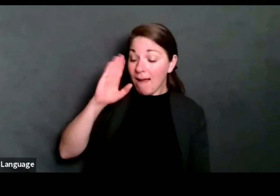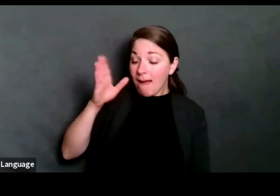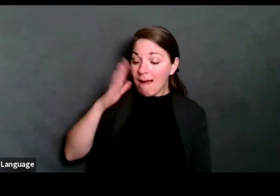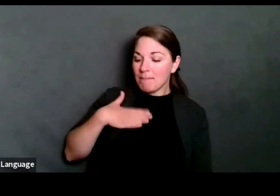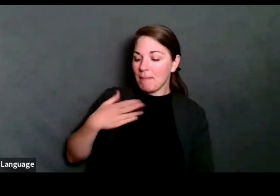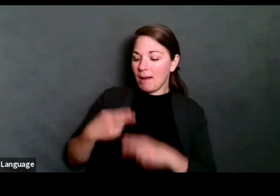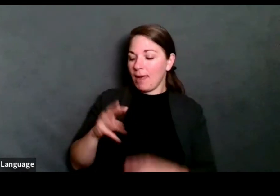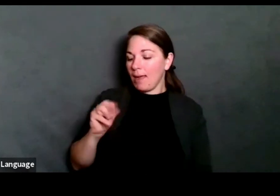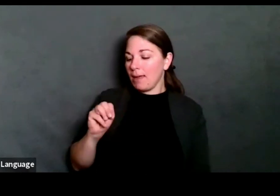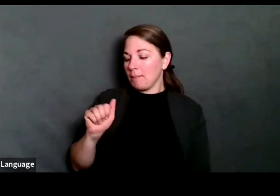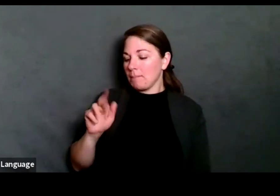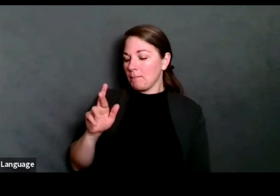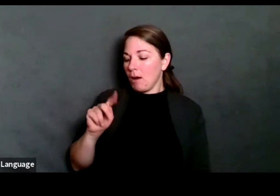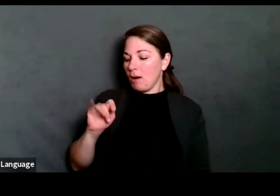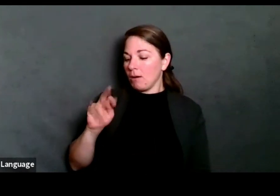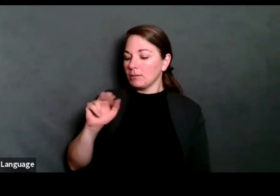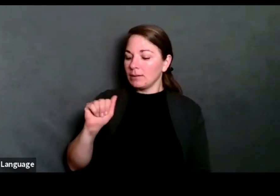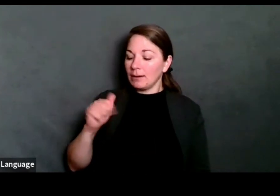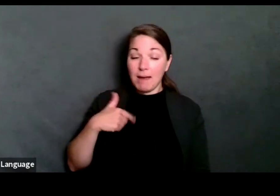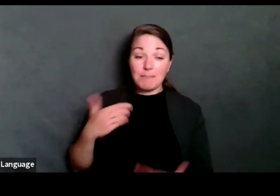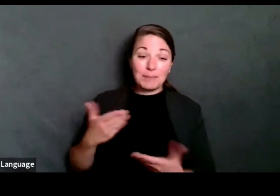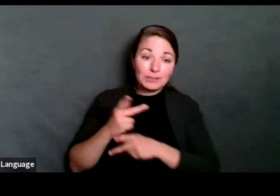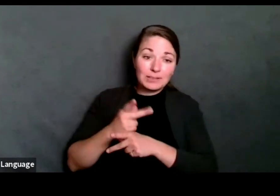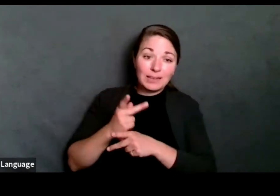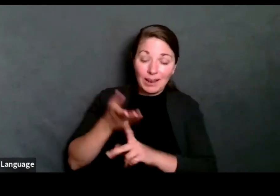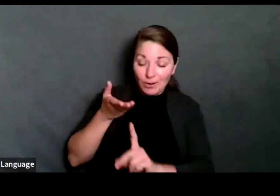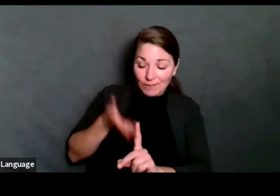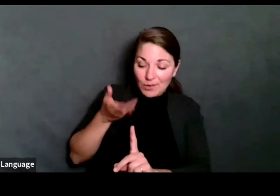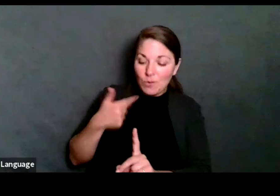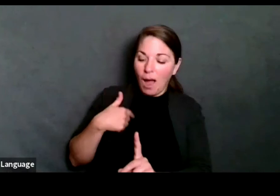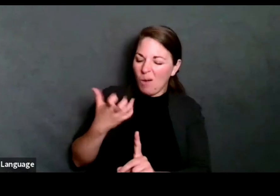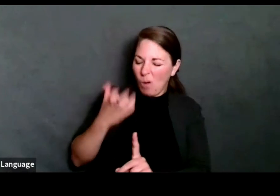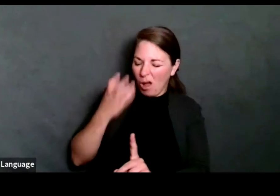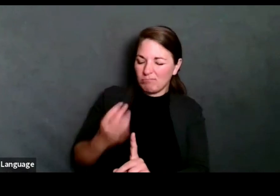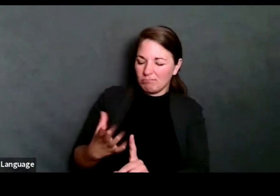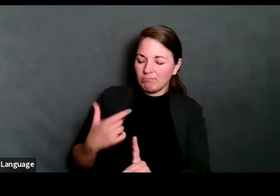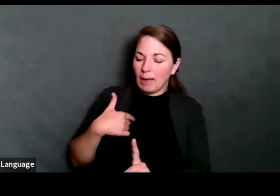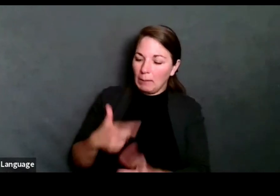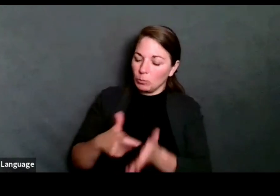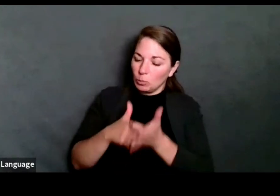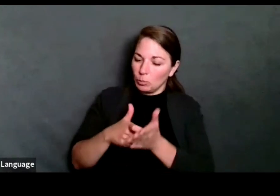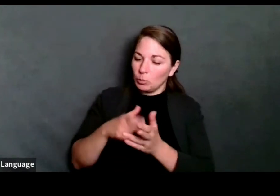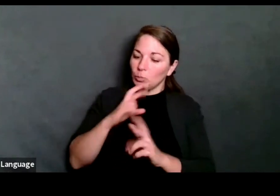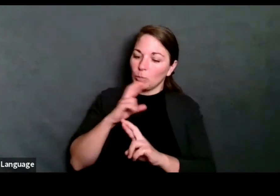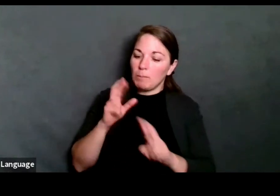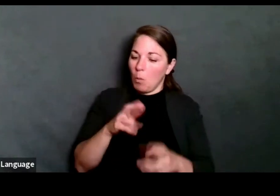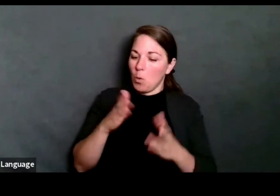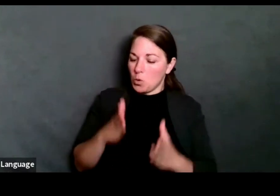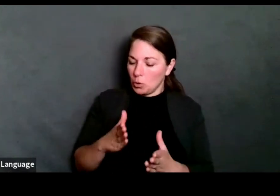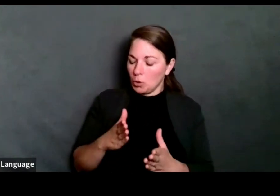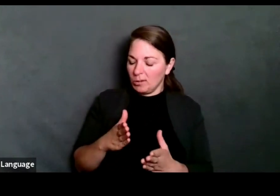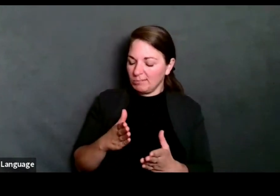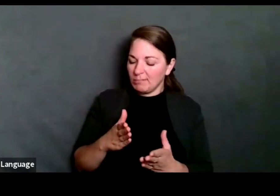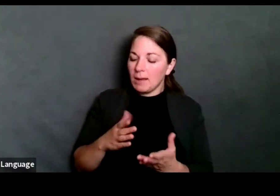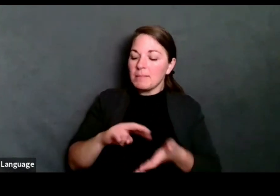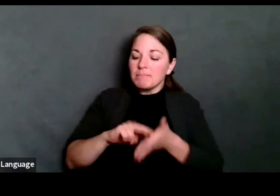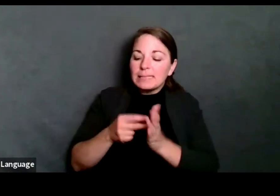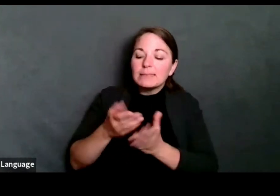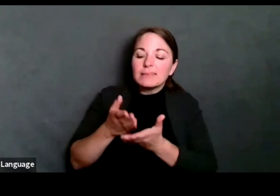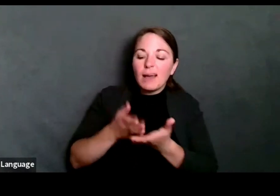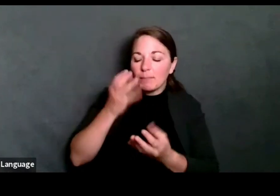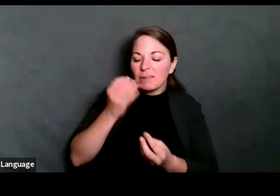I'm Martina. I'm here to take care of you today, and I want you to know that I'm something called a mandated reporter. So there's